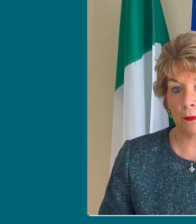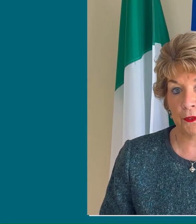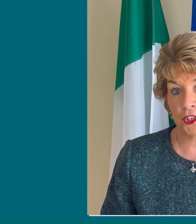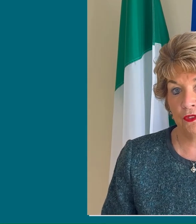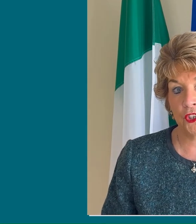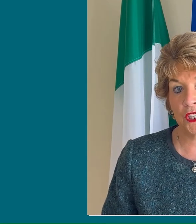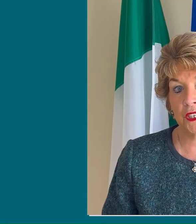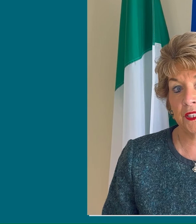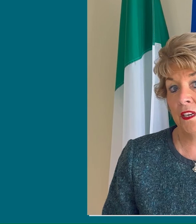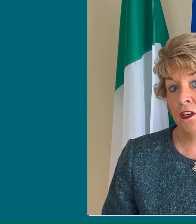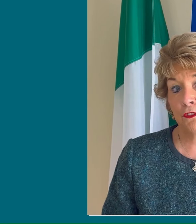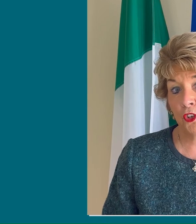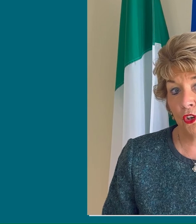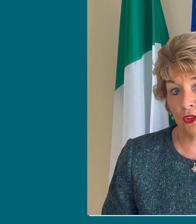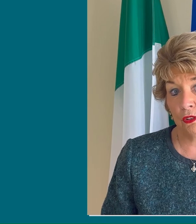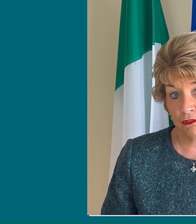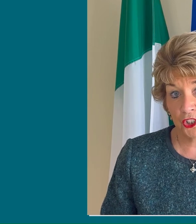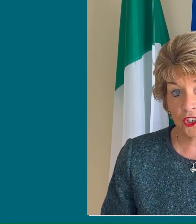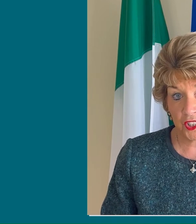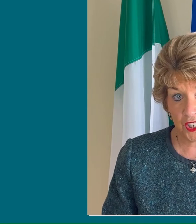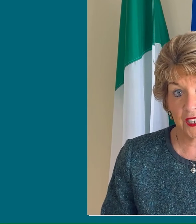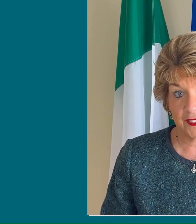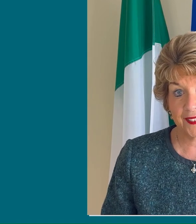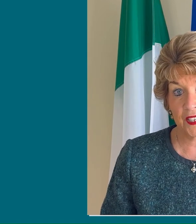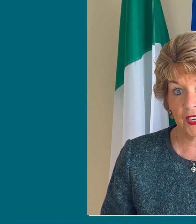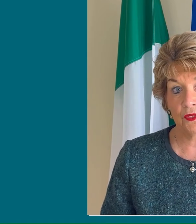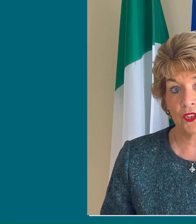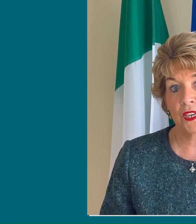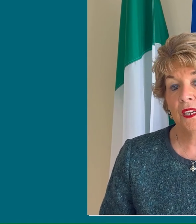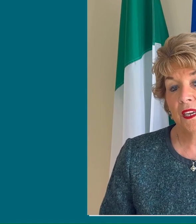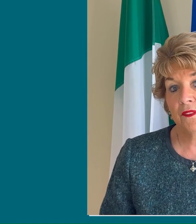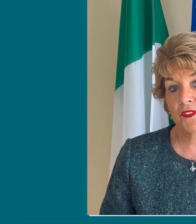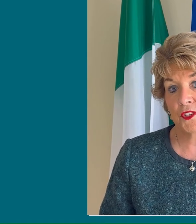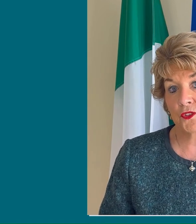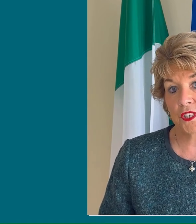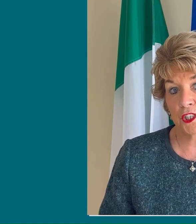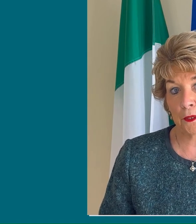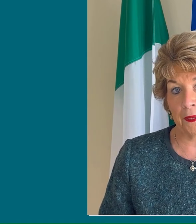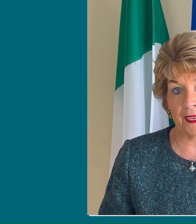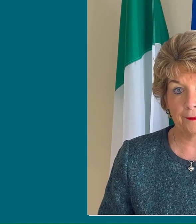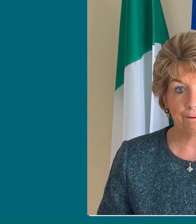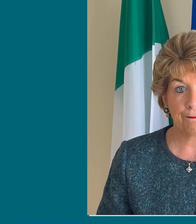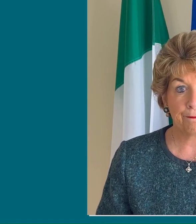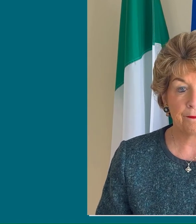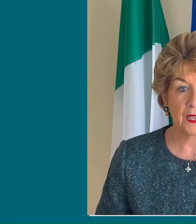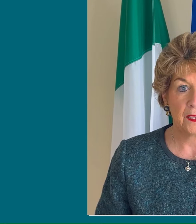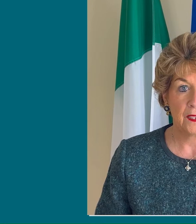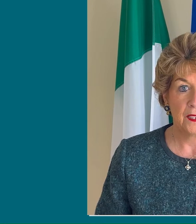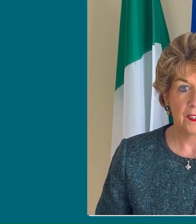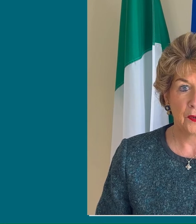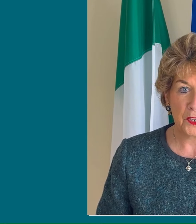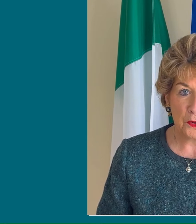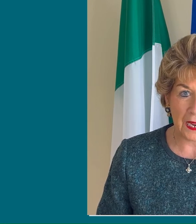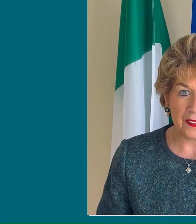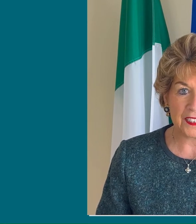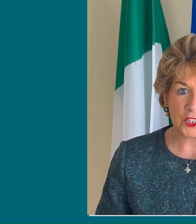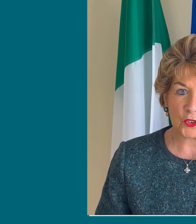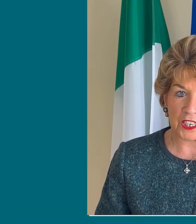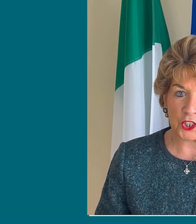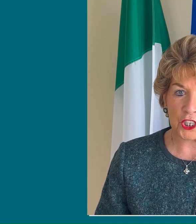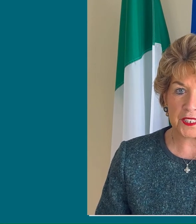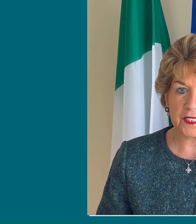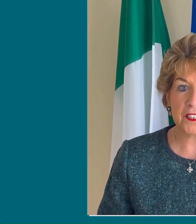international opportunities for all, just as set out in the strategic plan. Now, I know well